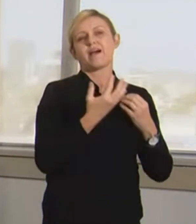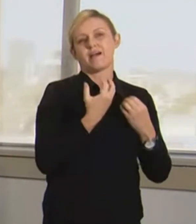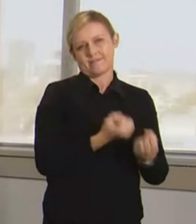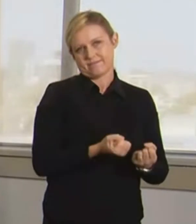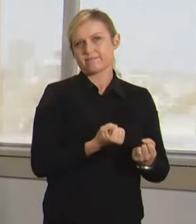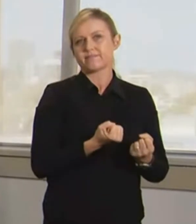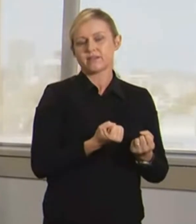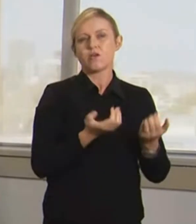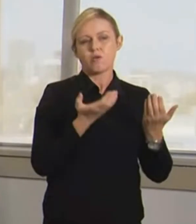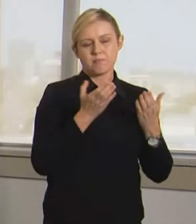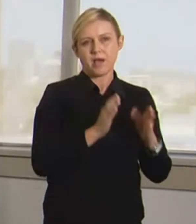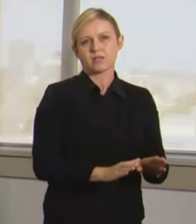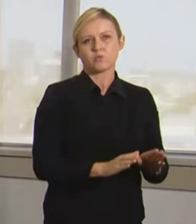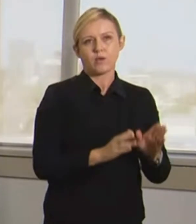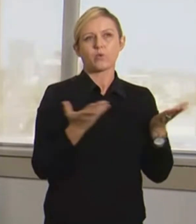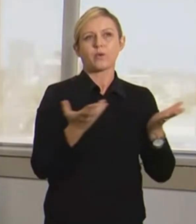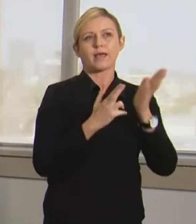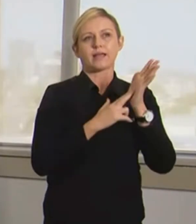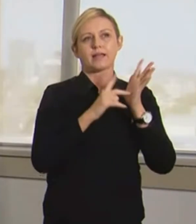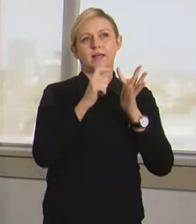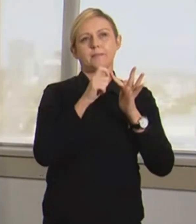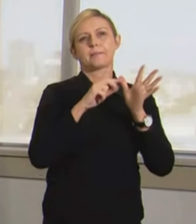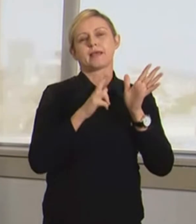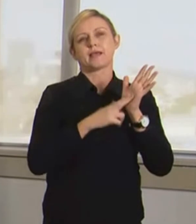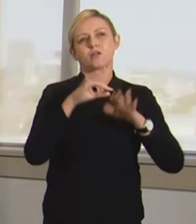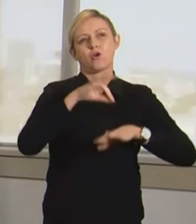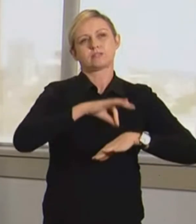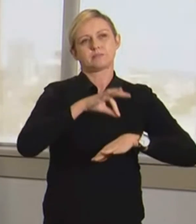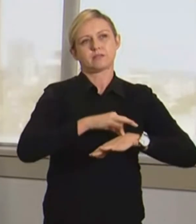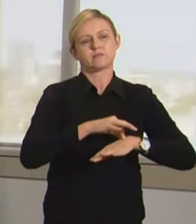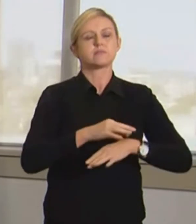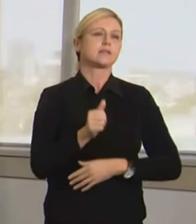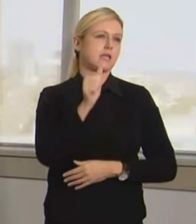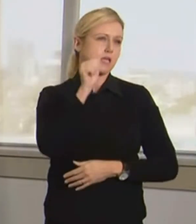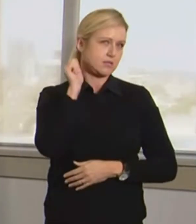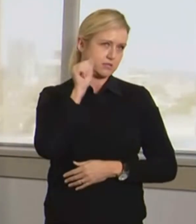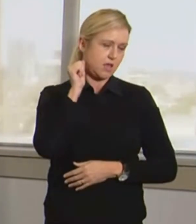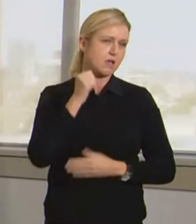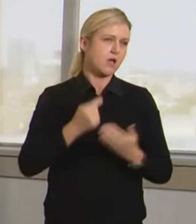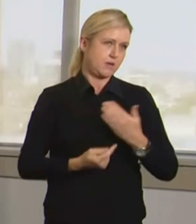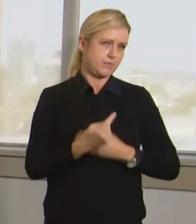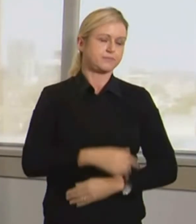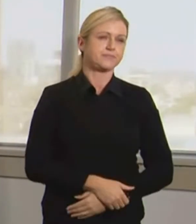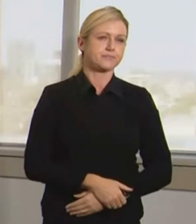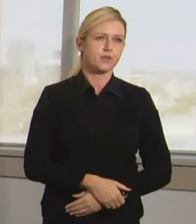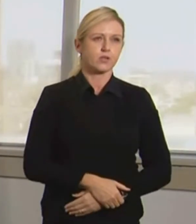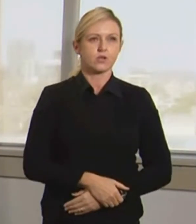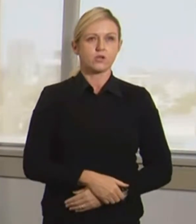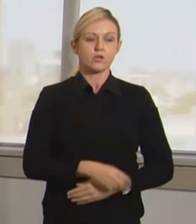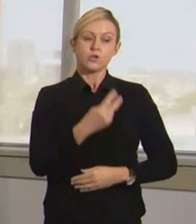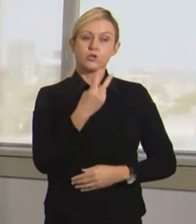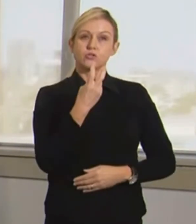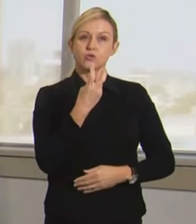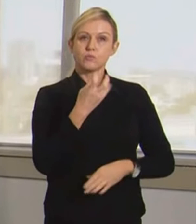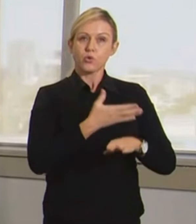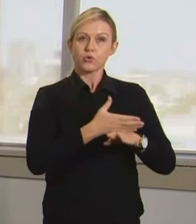who passed away at Nepean Hospital yesterday. There have been 2 new cases related to the